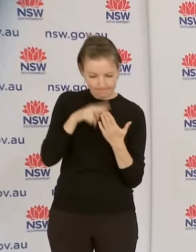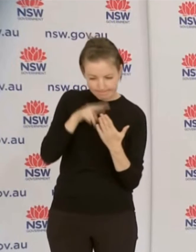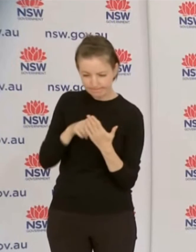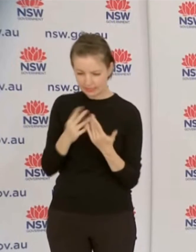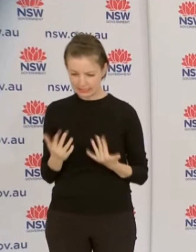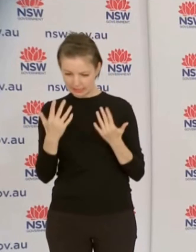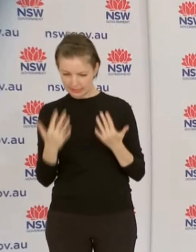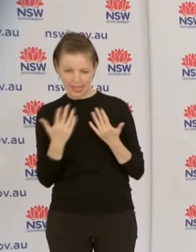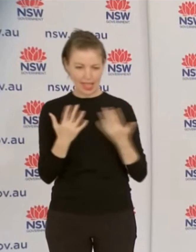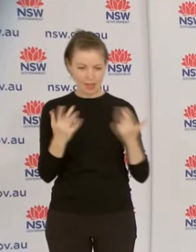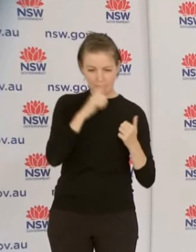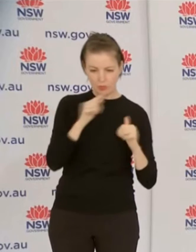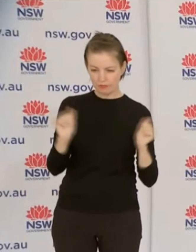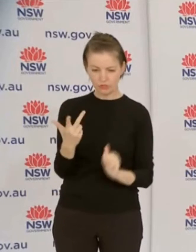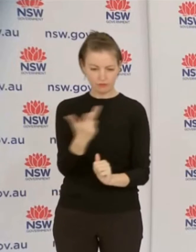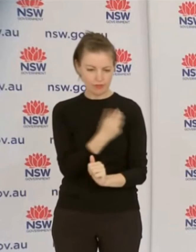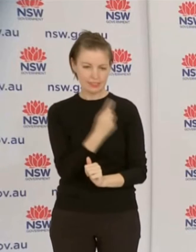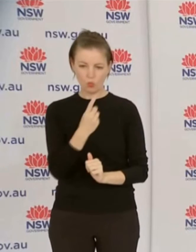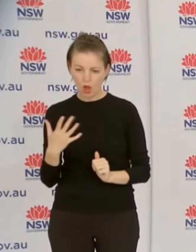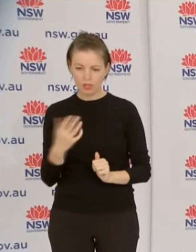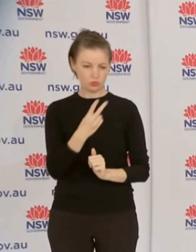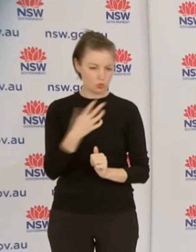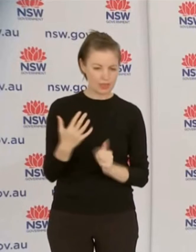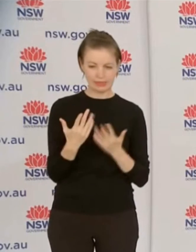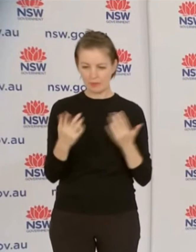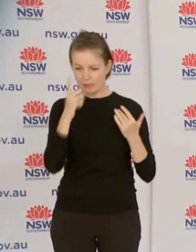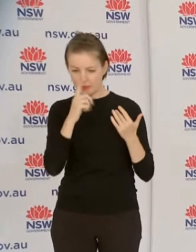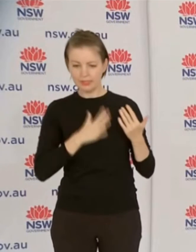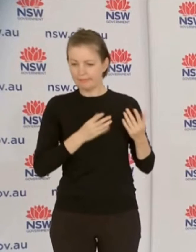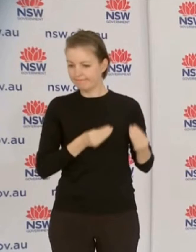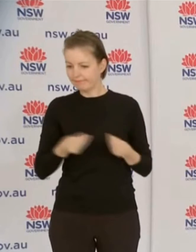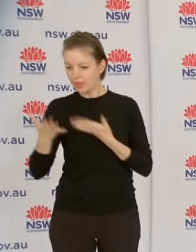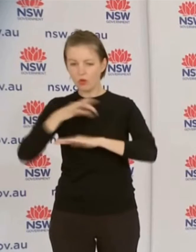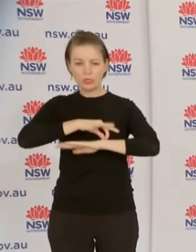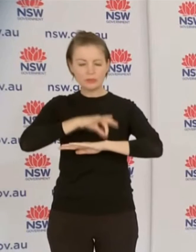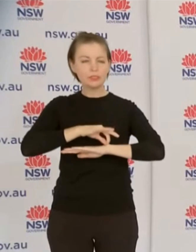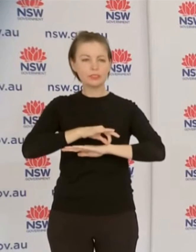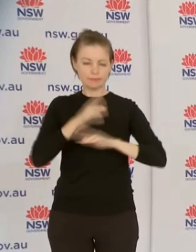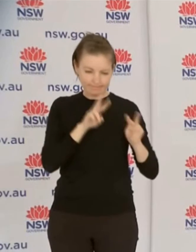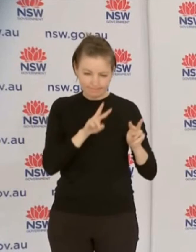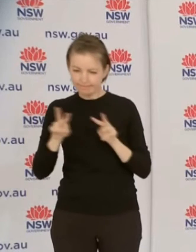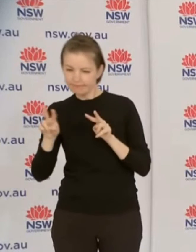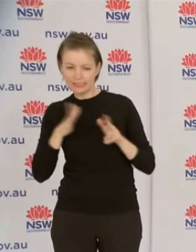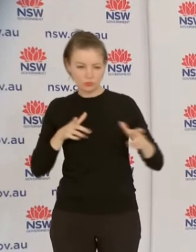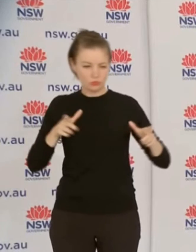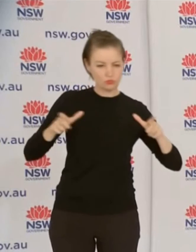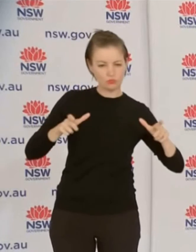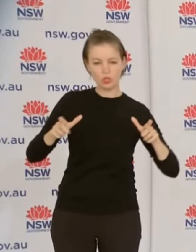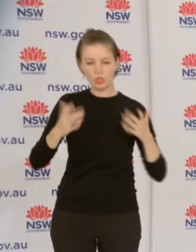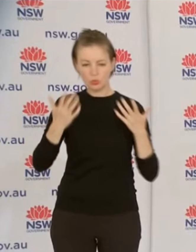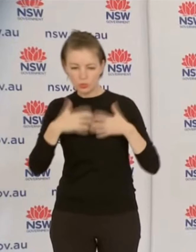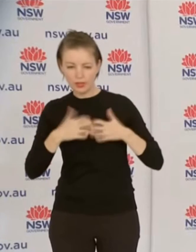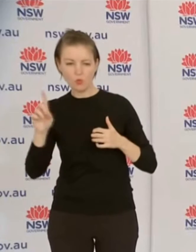regrettably have to be taken care of in intensive care, and they're the two numbers that we will continue to monitor on a daily basis.